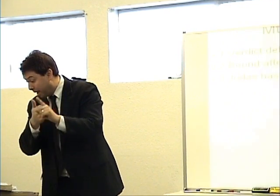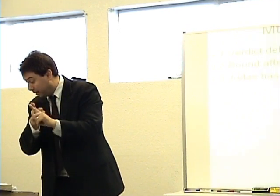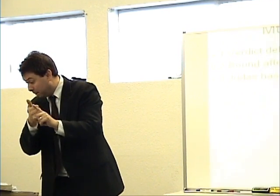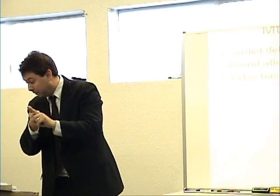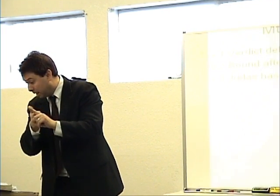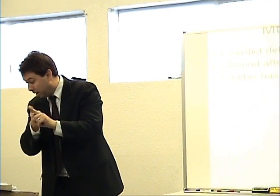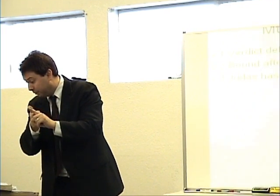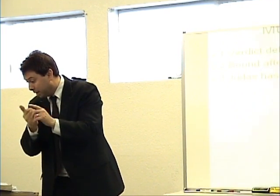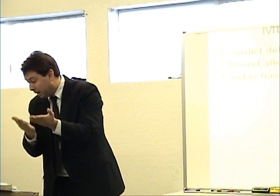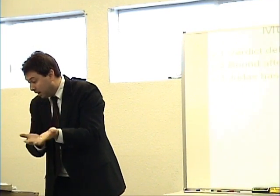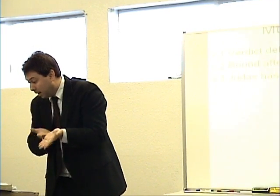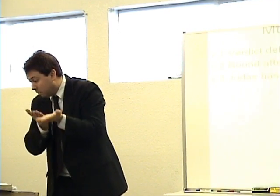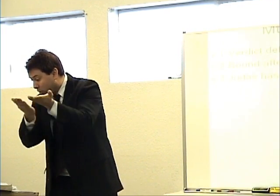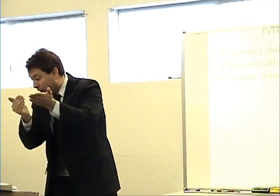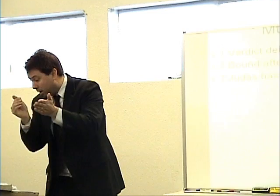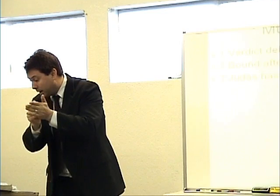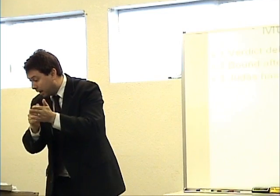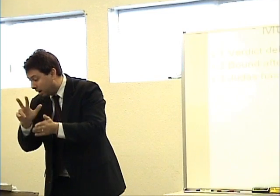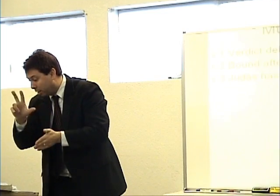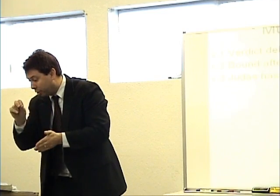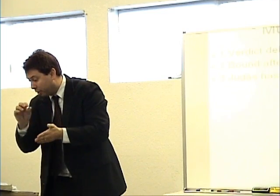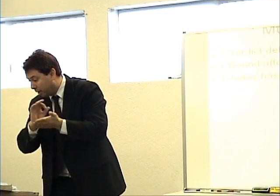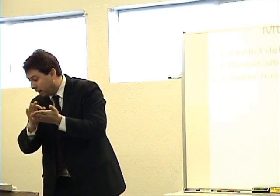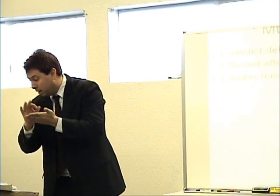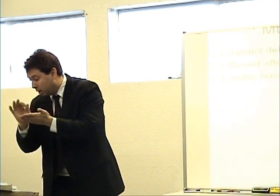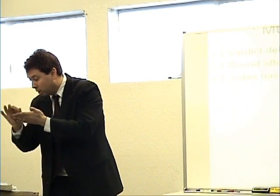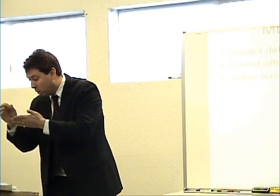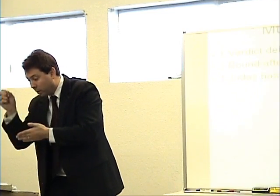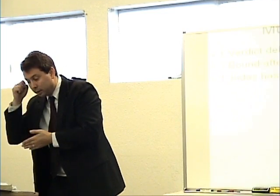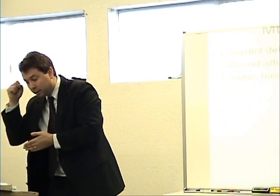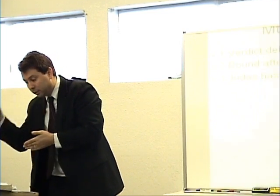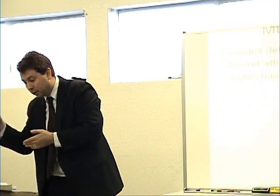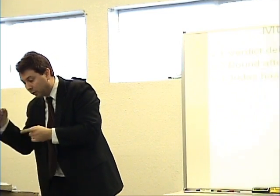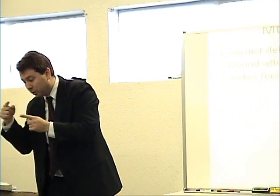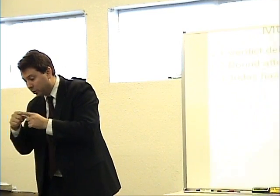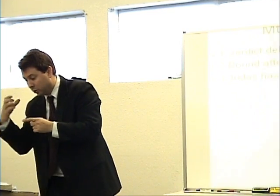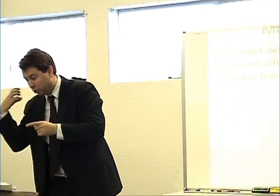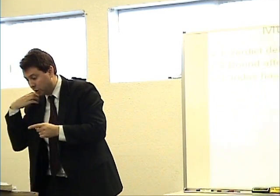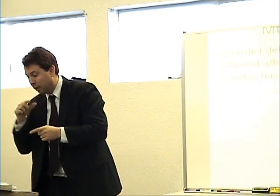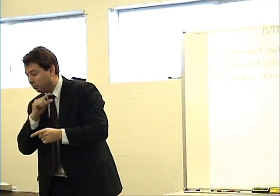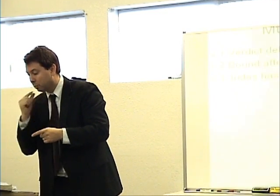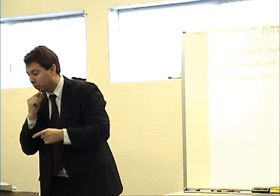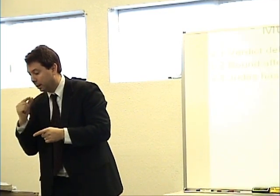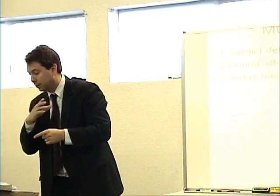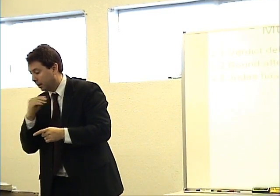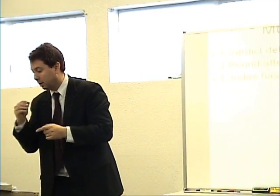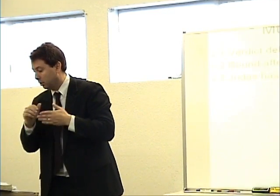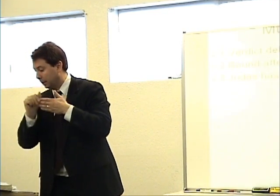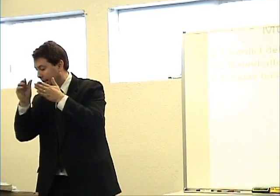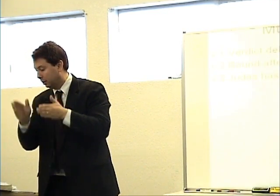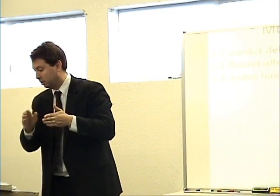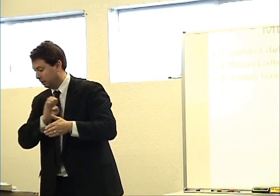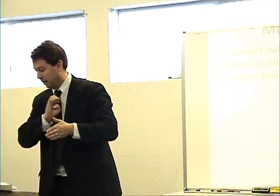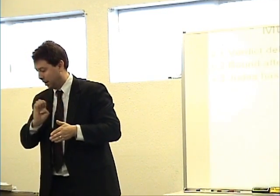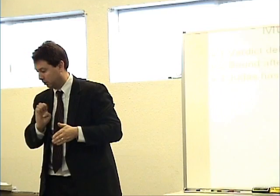repented himself. He brought again 30 coins of silver to the chief priest and to the leaders, the elders.